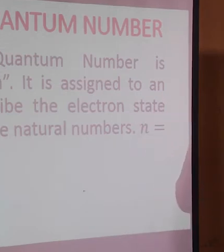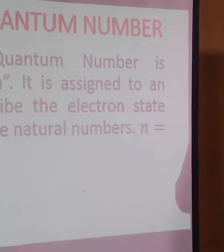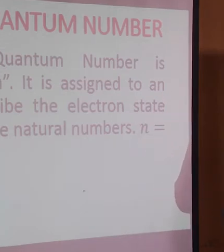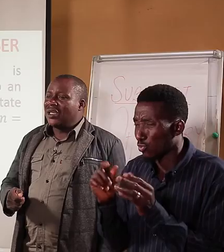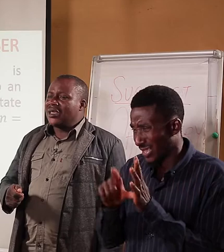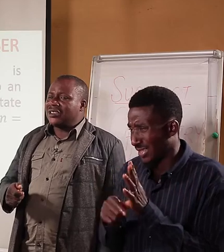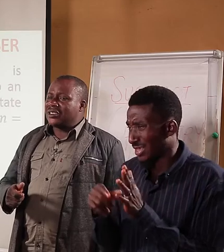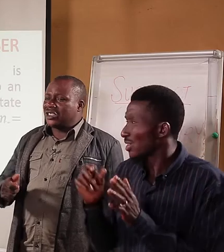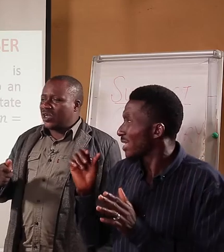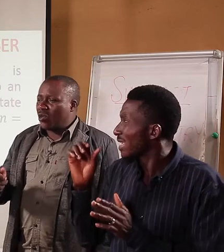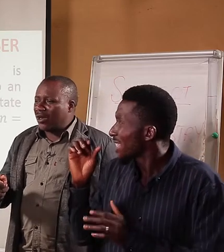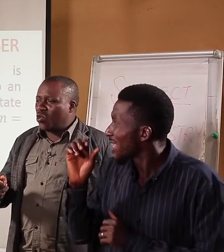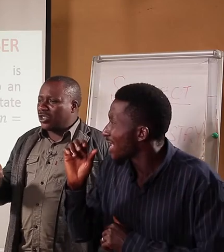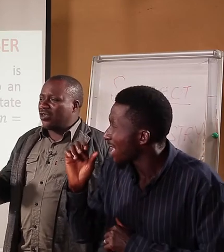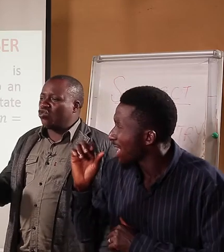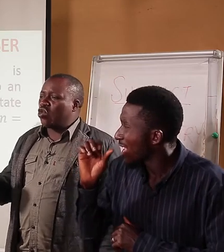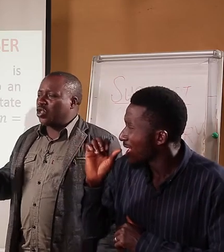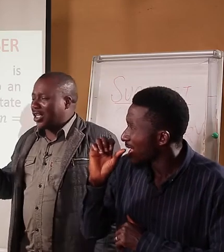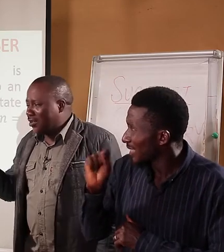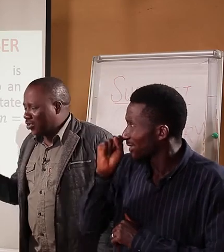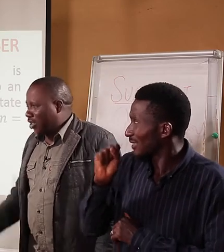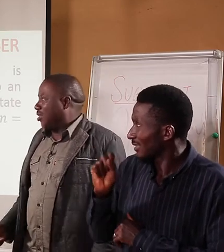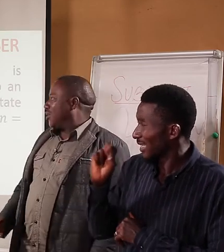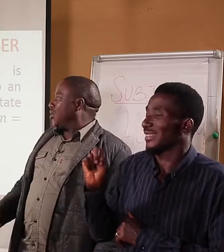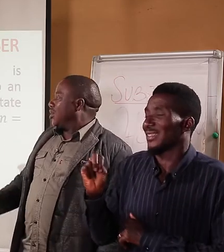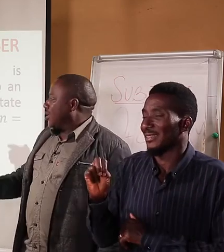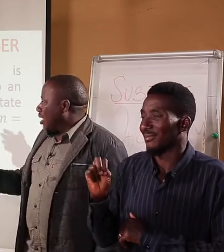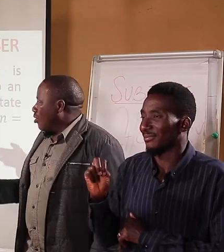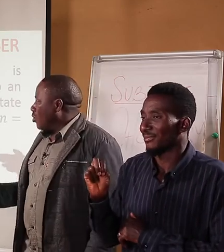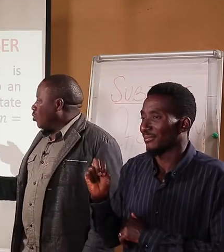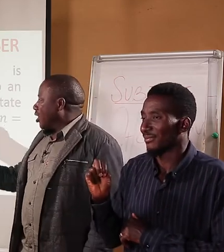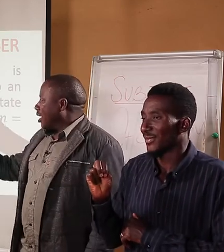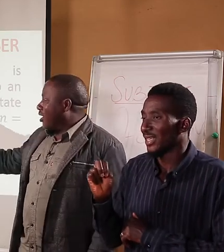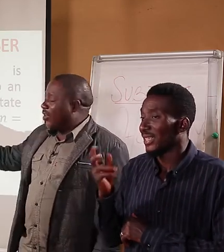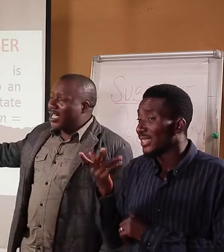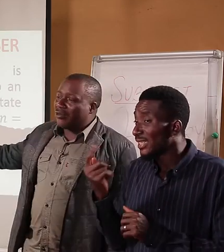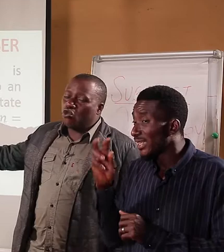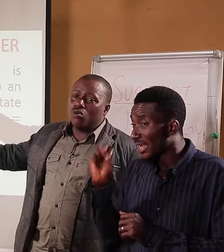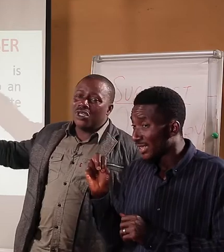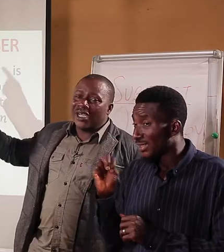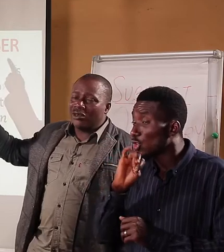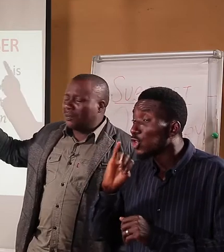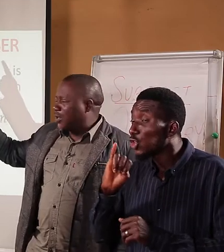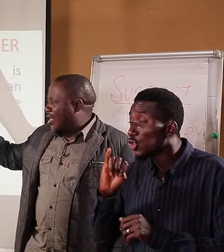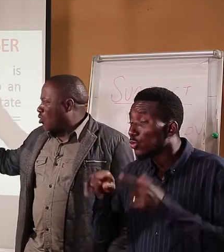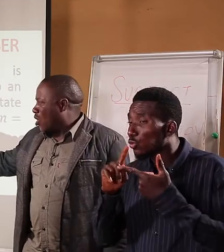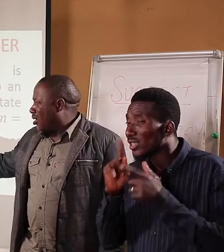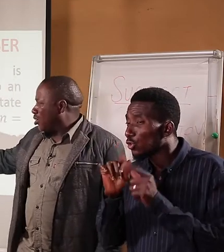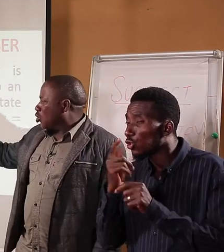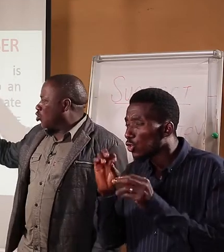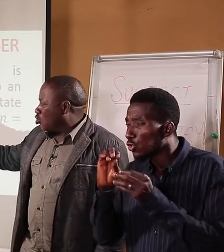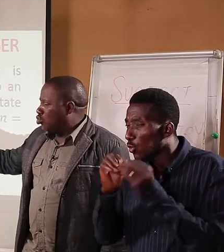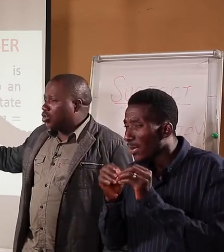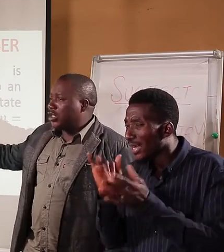which is telling you that is it in shell 1 or shell 2 or shell 3. Now, we can have n could be either